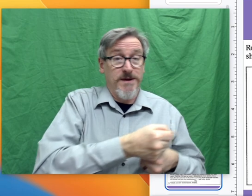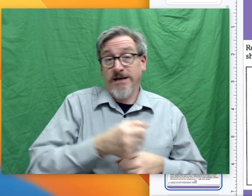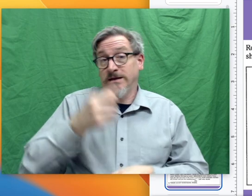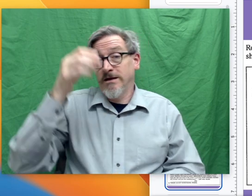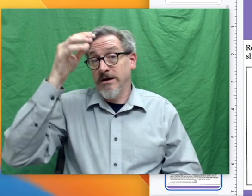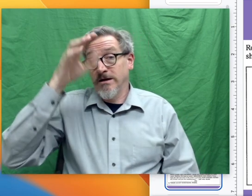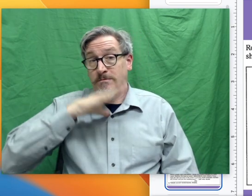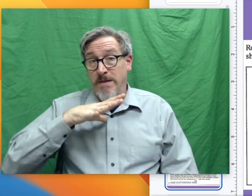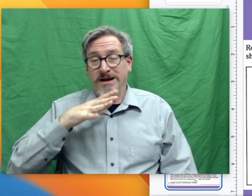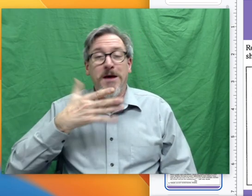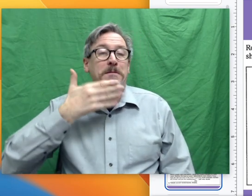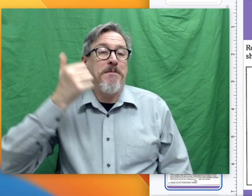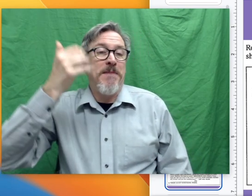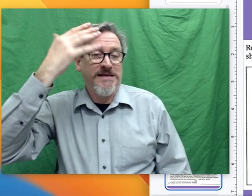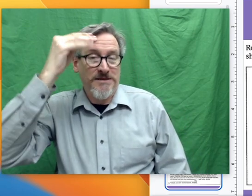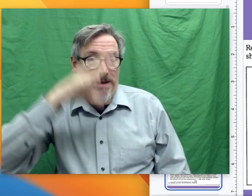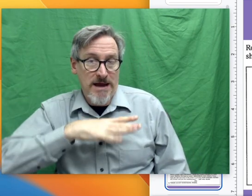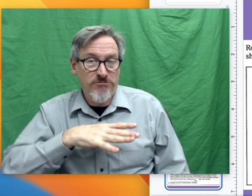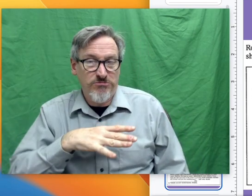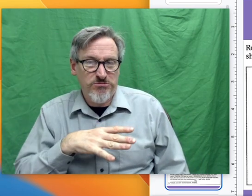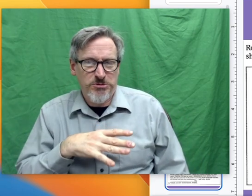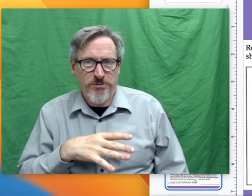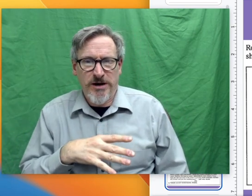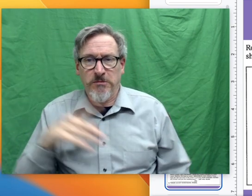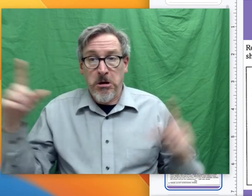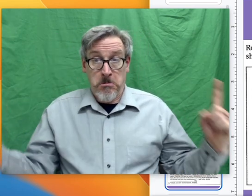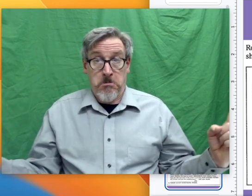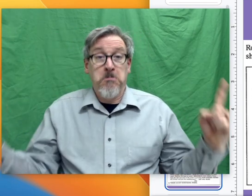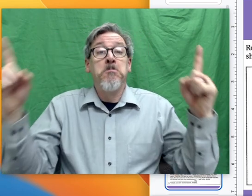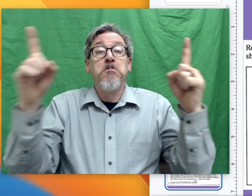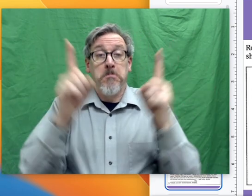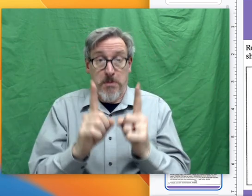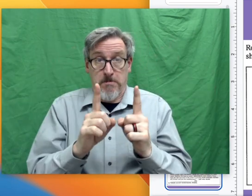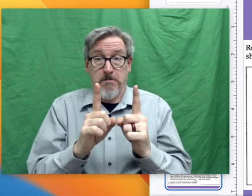Bridesmaid, best man, right?